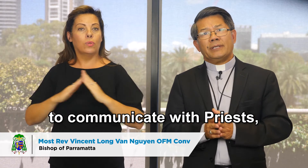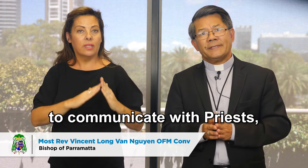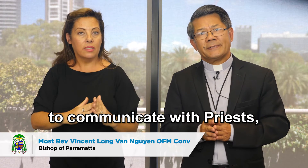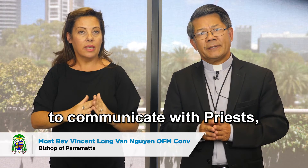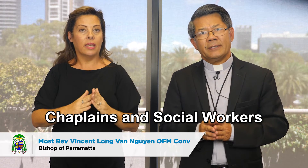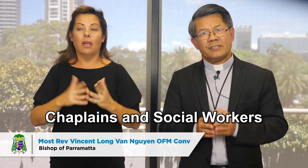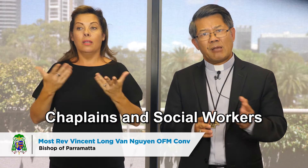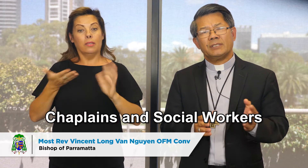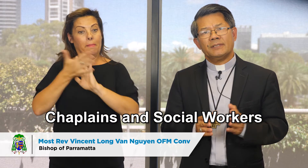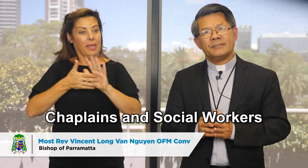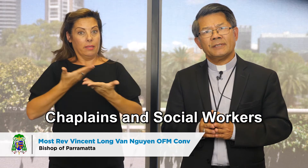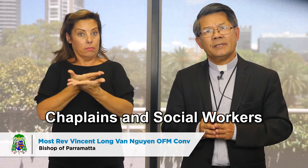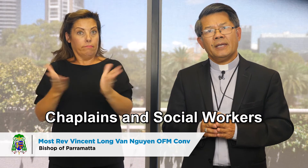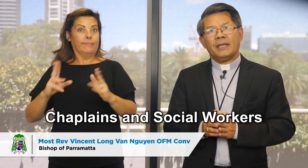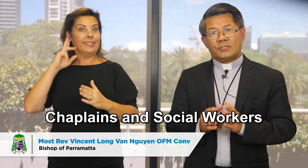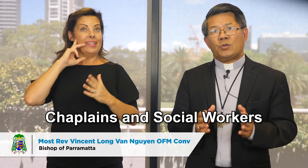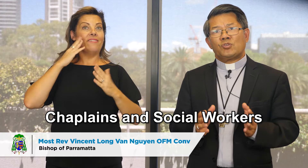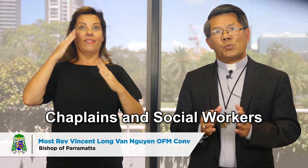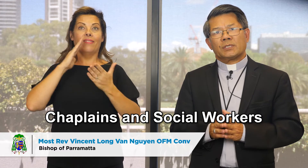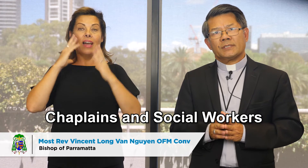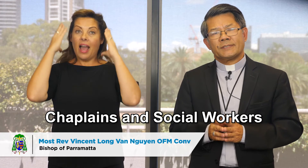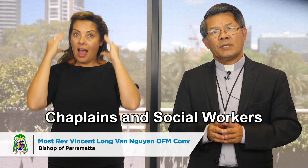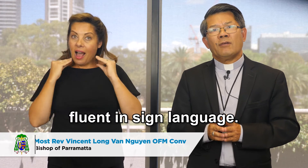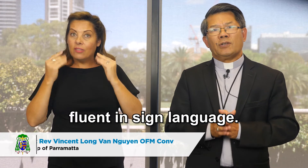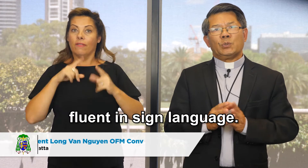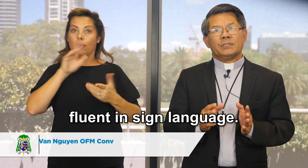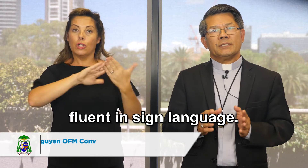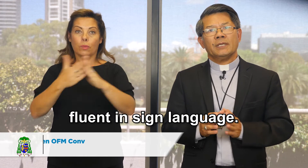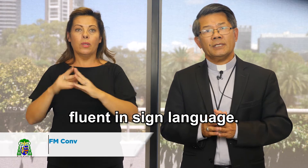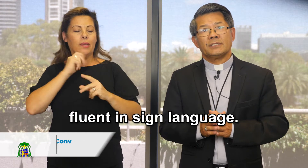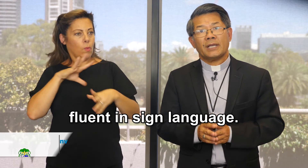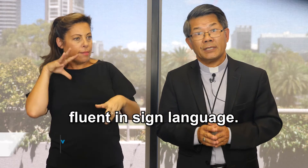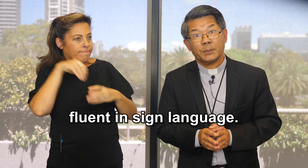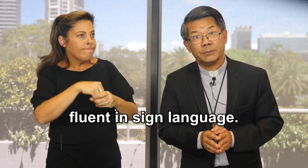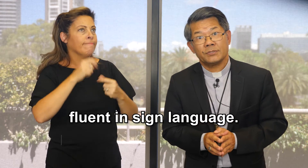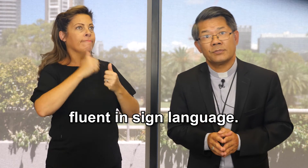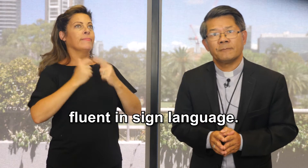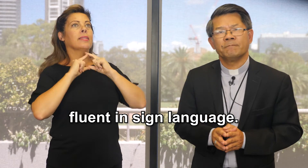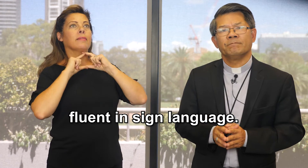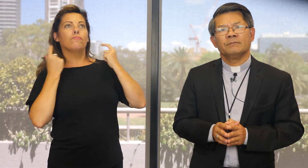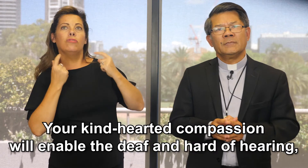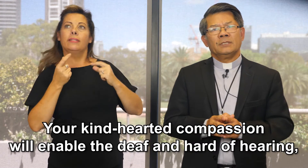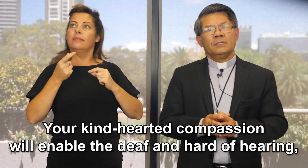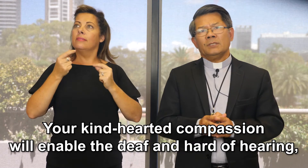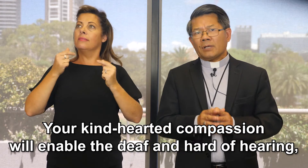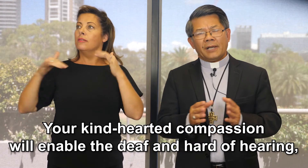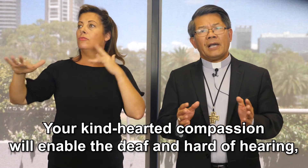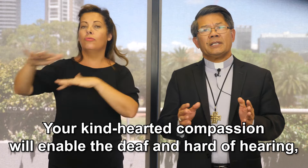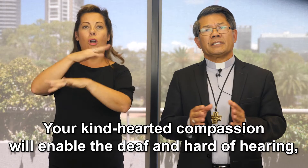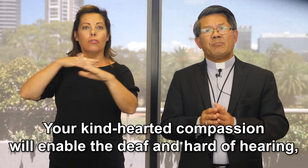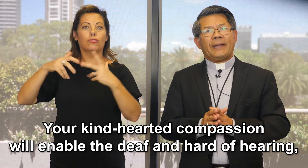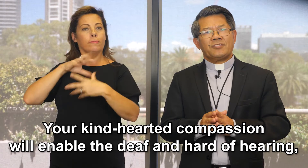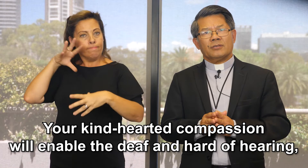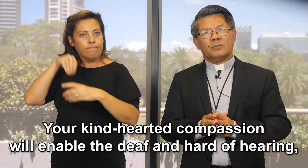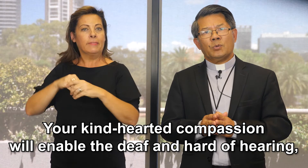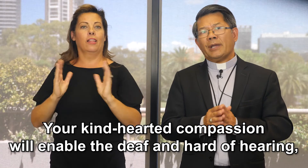with priests, chaplains, and social workers fluent in sign language. Your